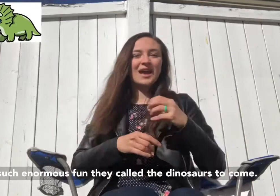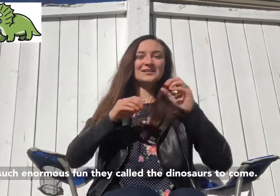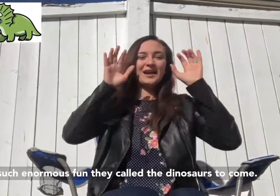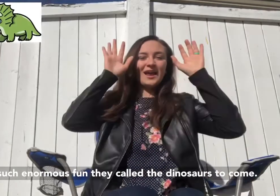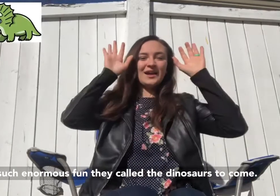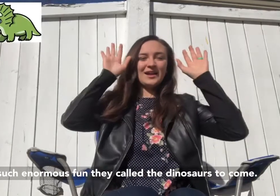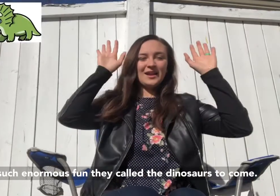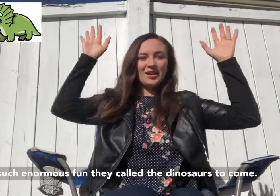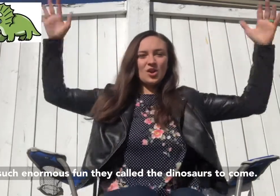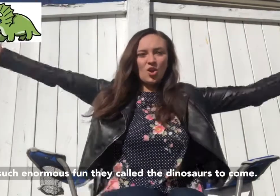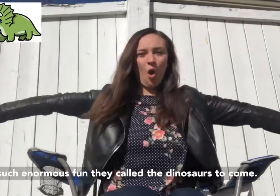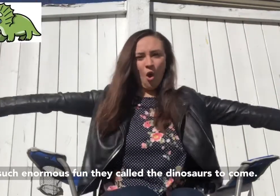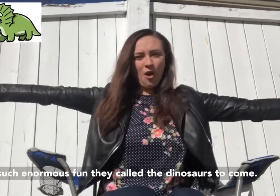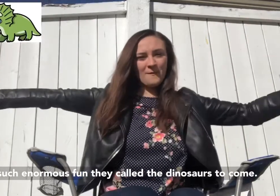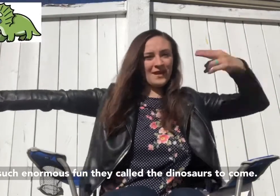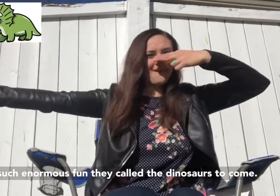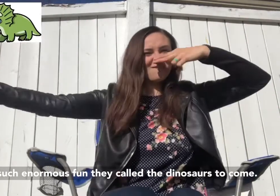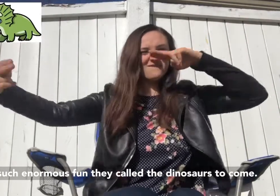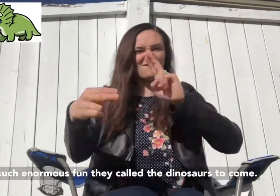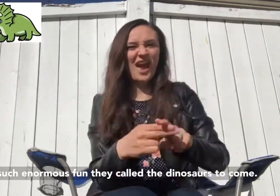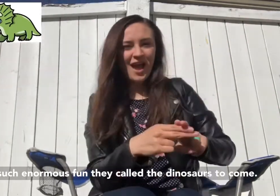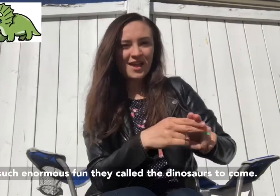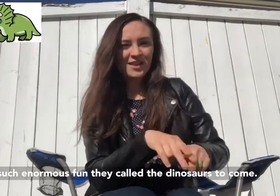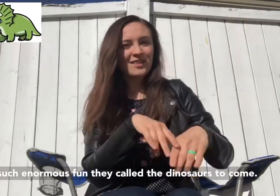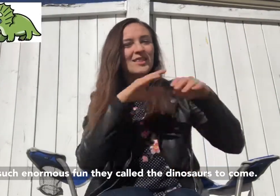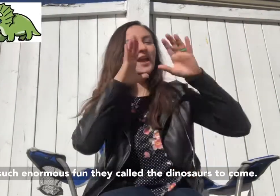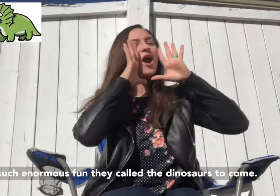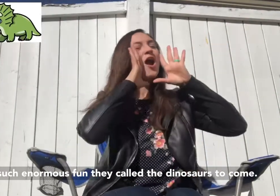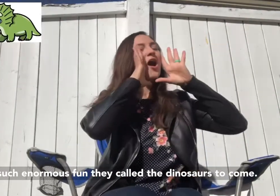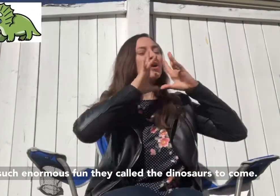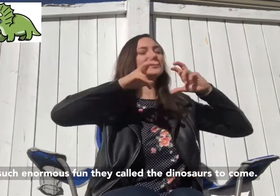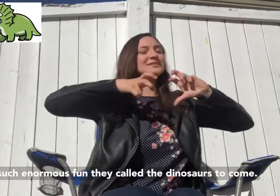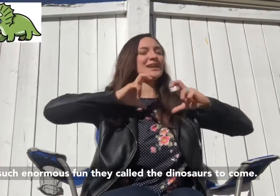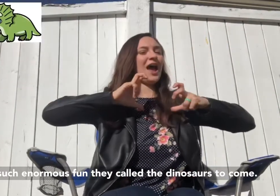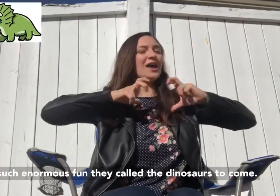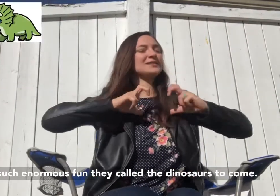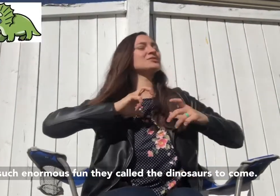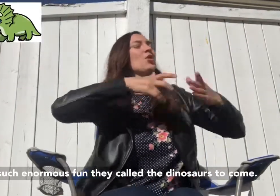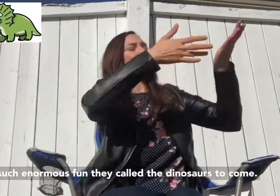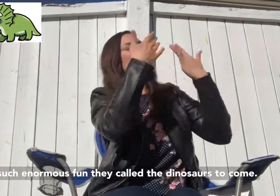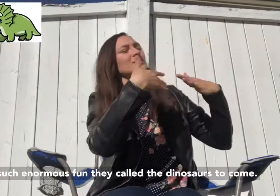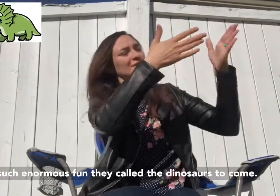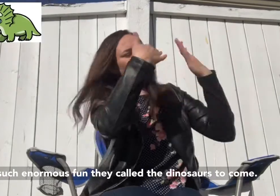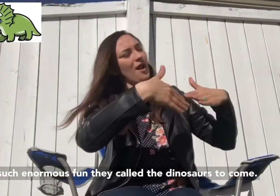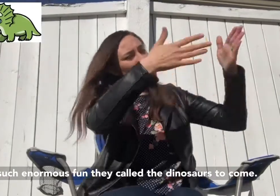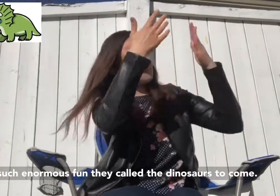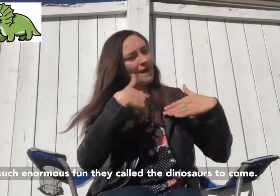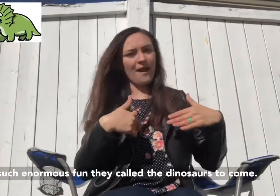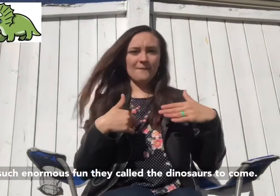such enormous fun. They called more dinosaurs to come.